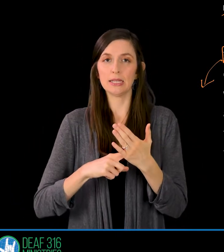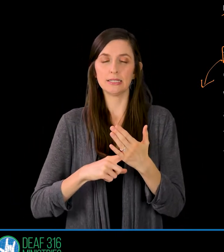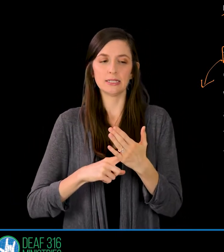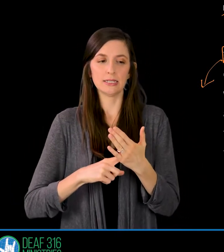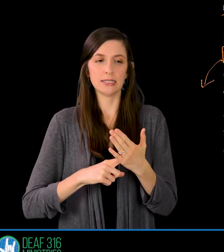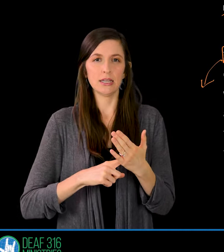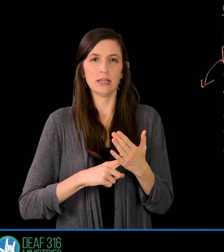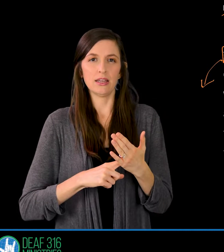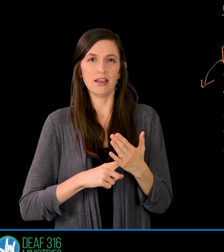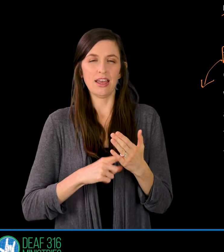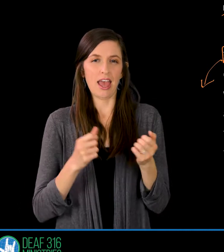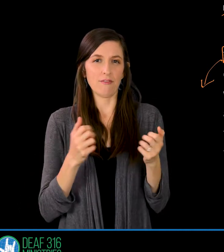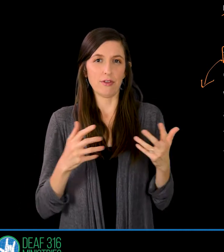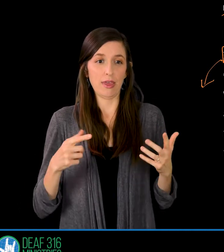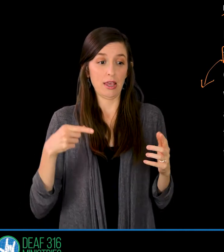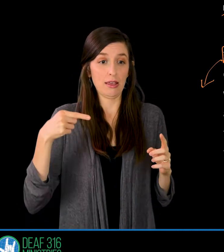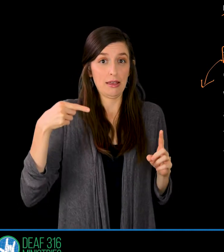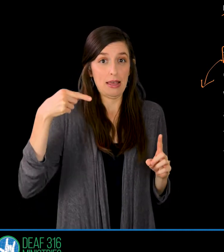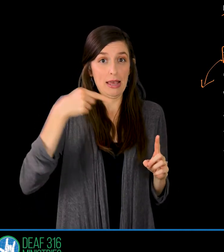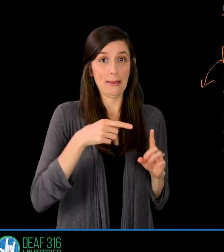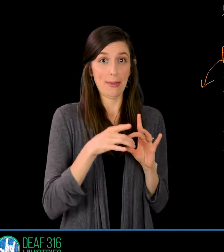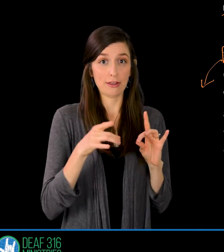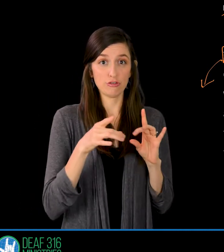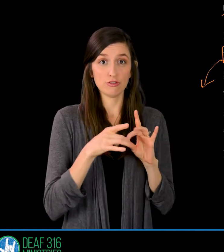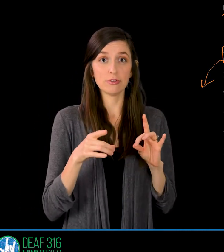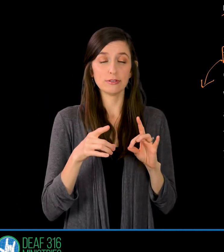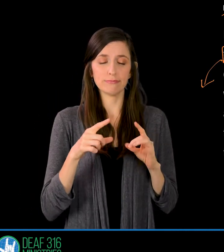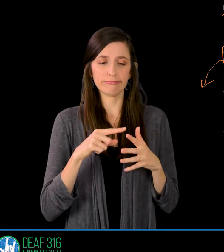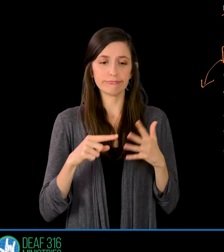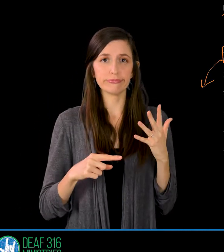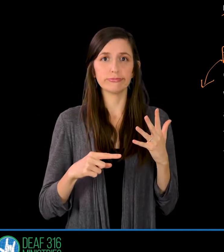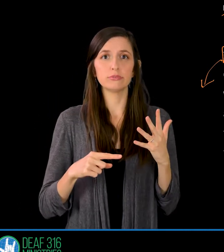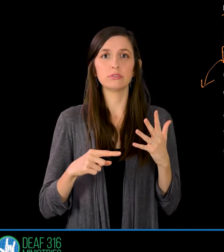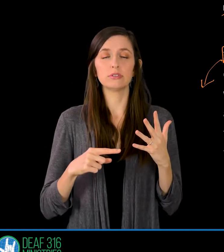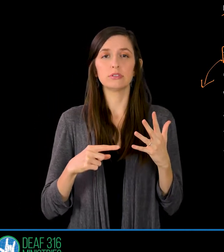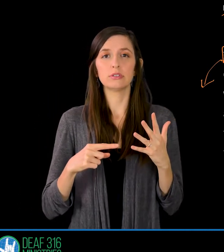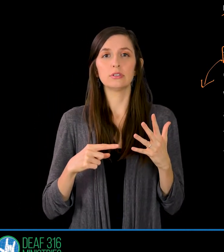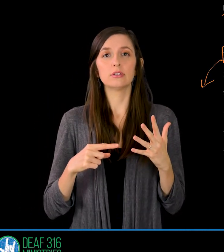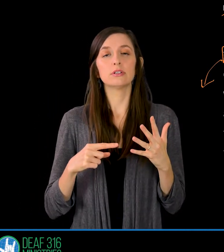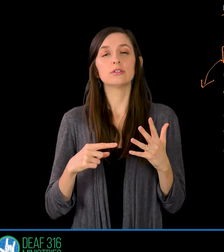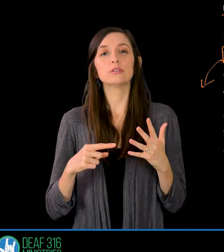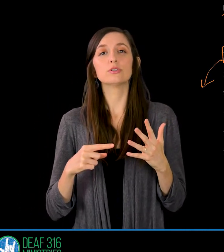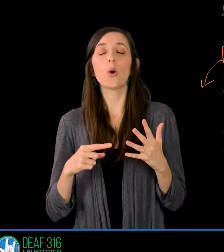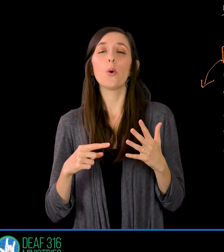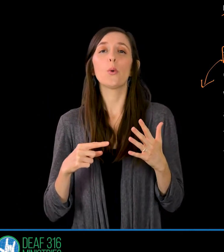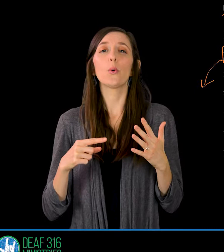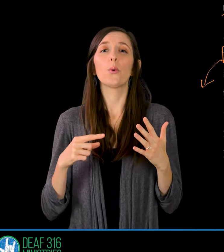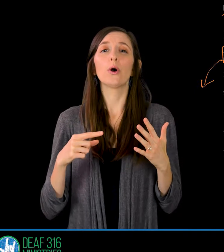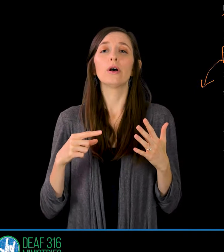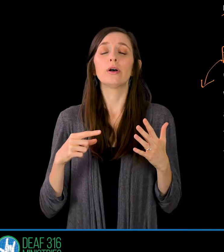walk into this list of hard things and then I'll tell you where we're going to focus.